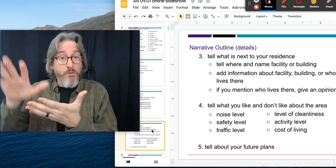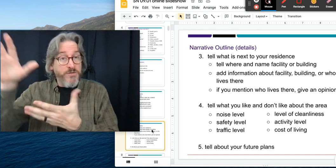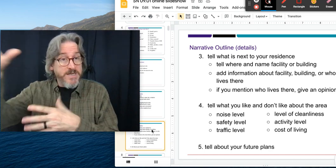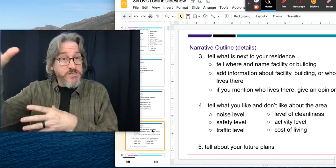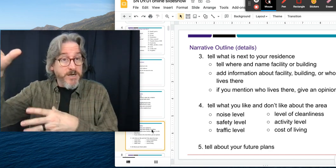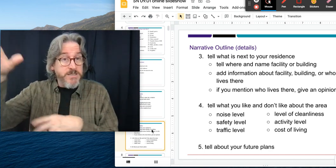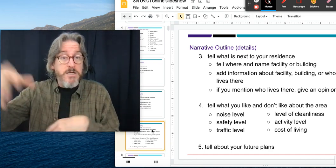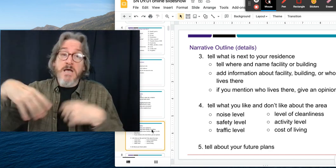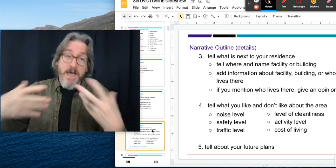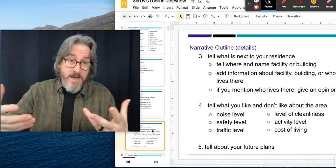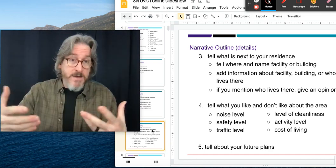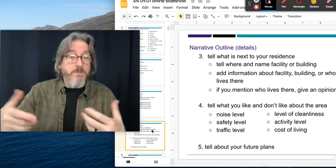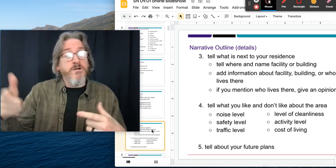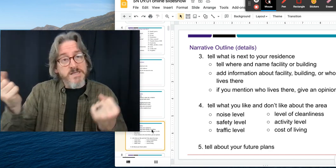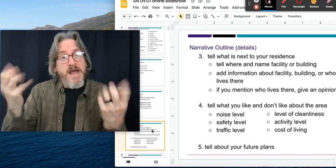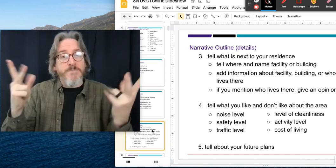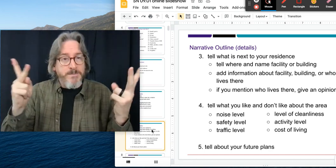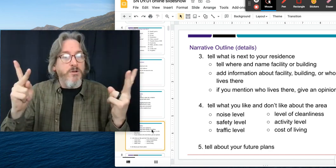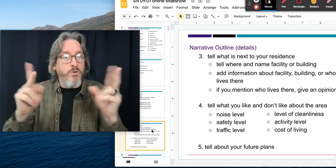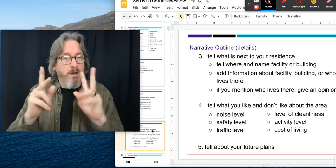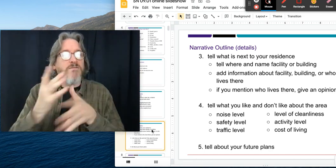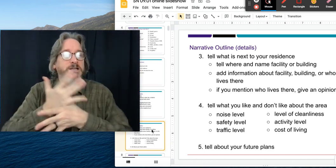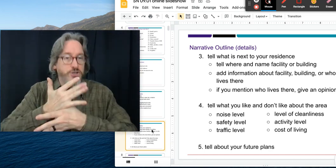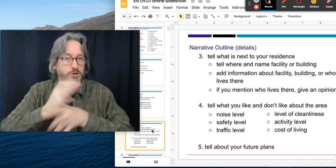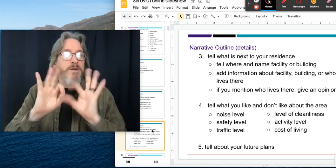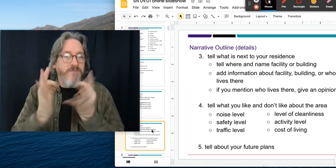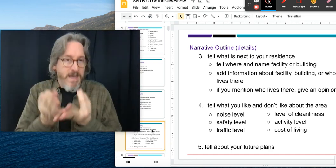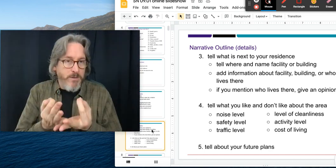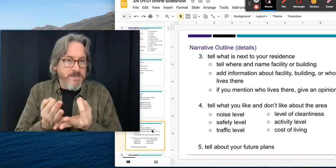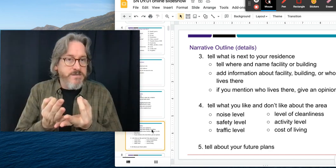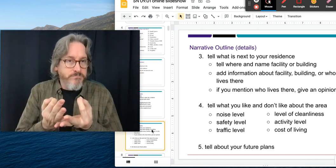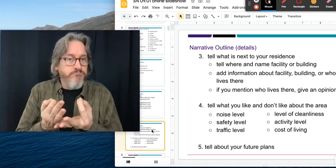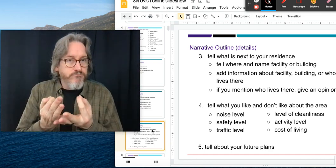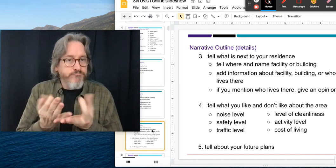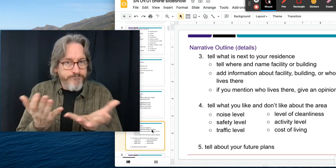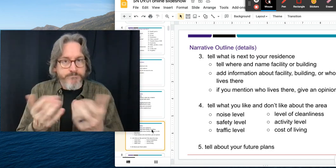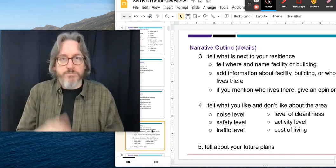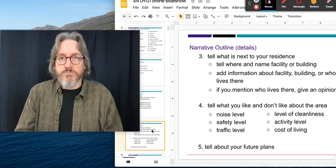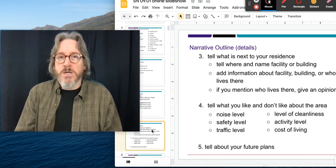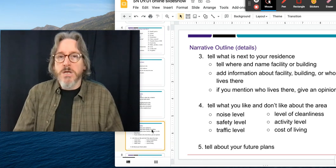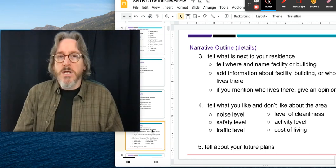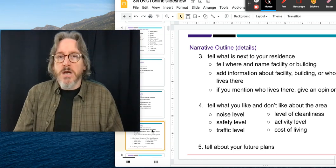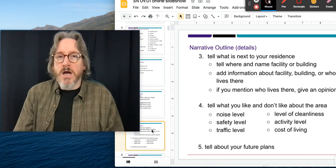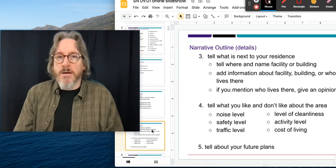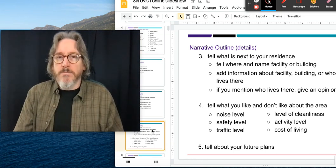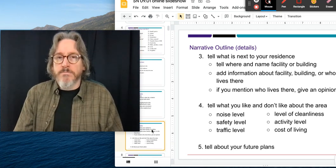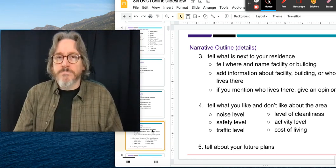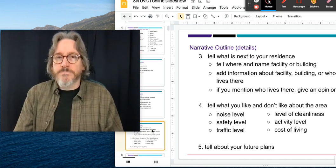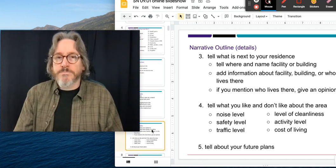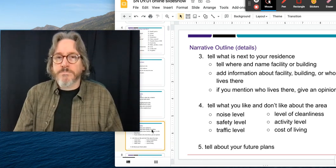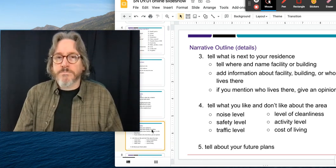as both the district, and then there's a lot of people who have like German families.